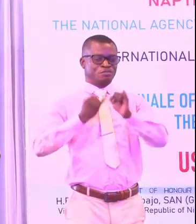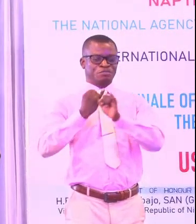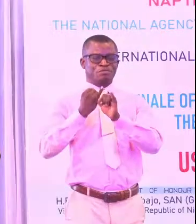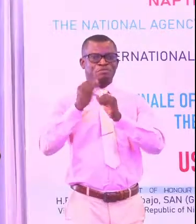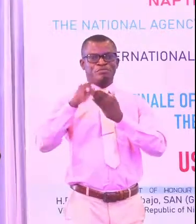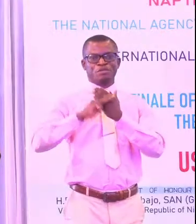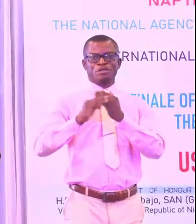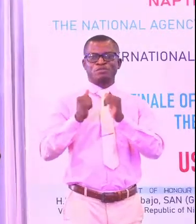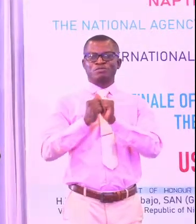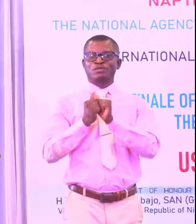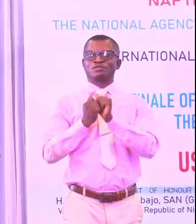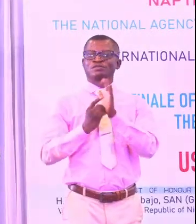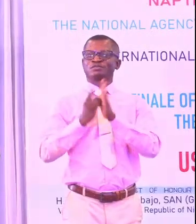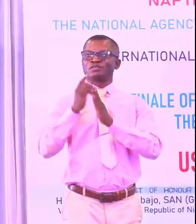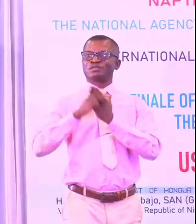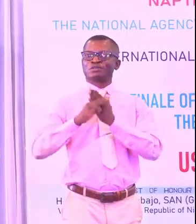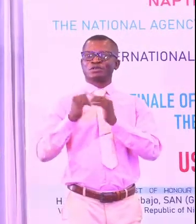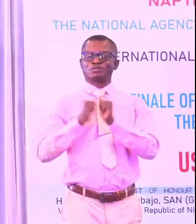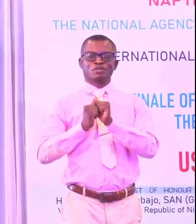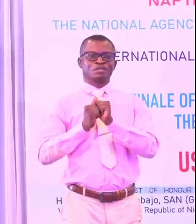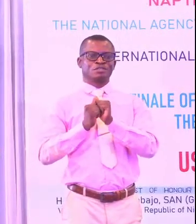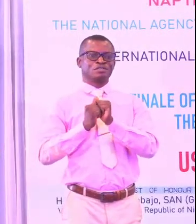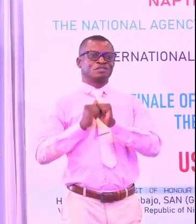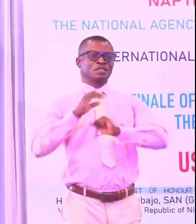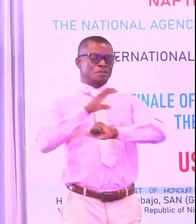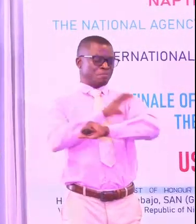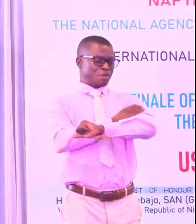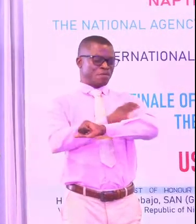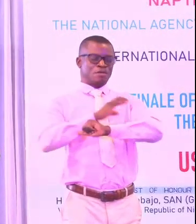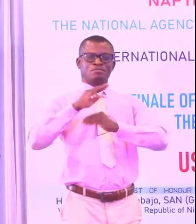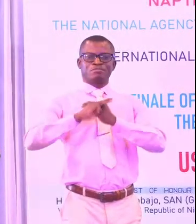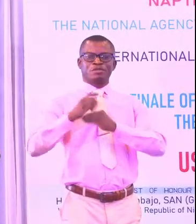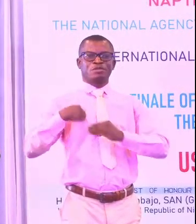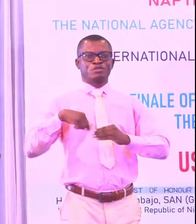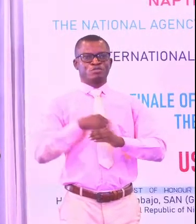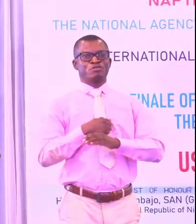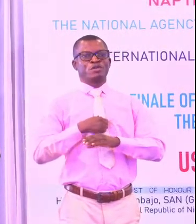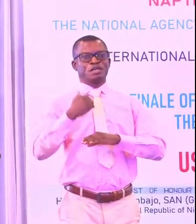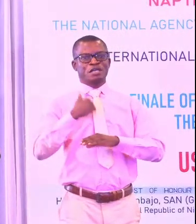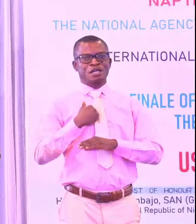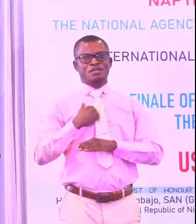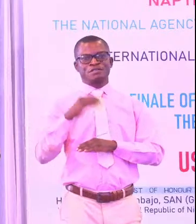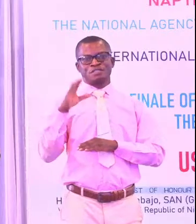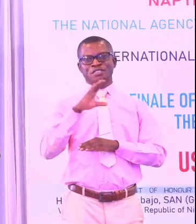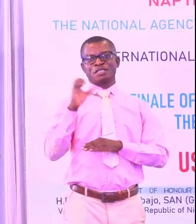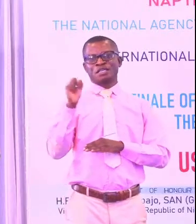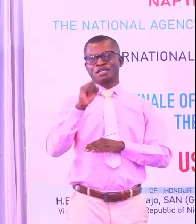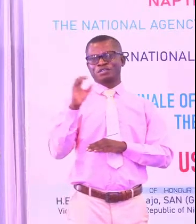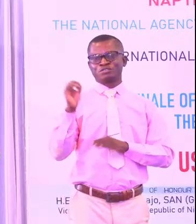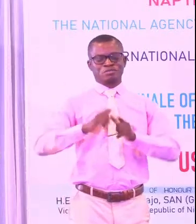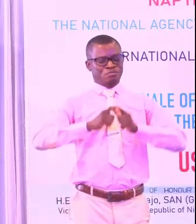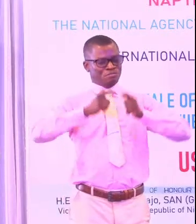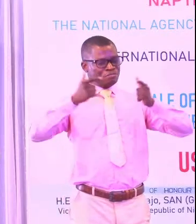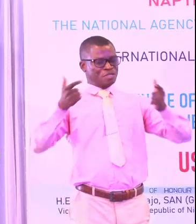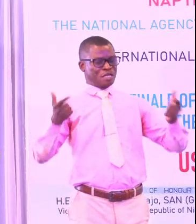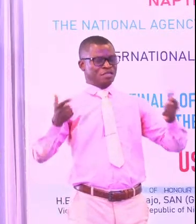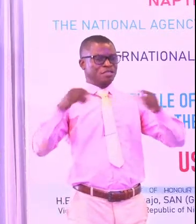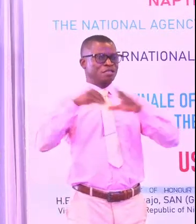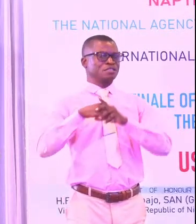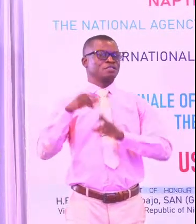empowerment. We operate one of the largest widows cooperative society in